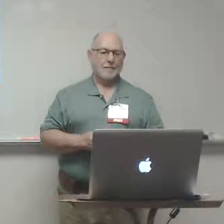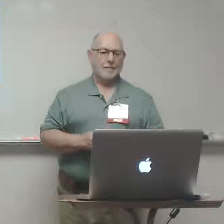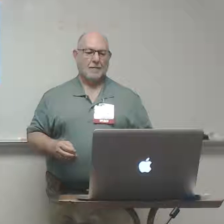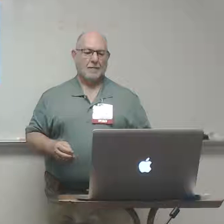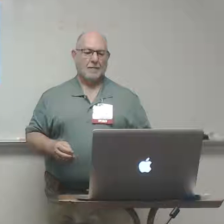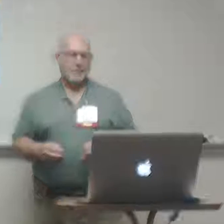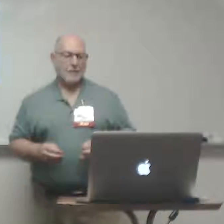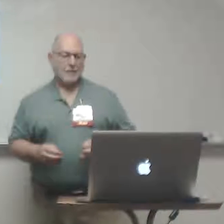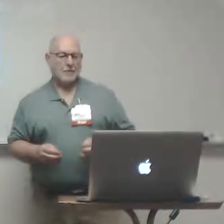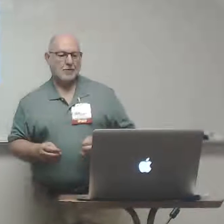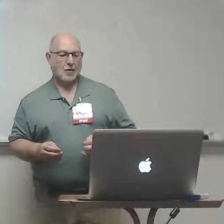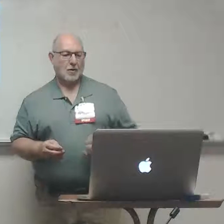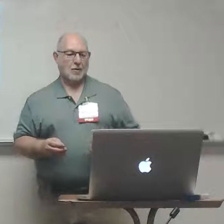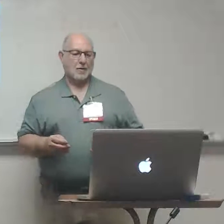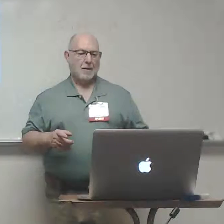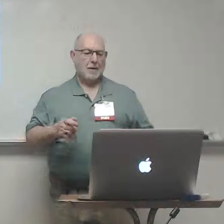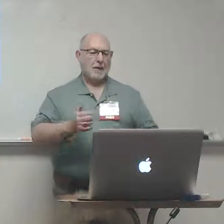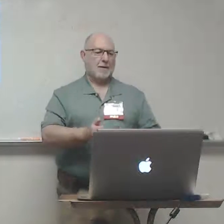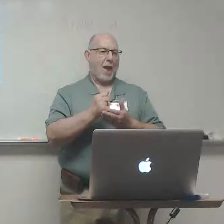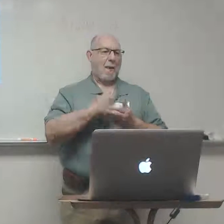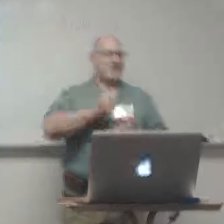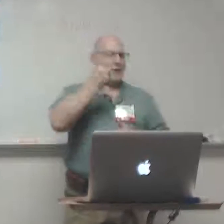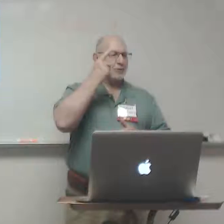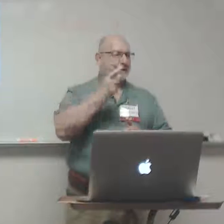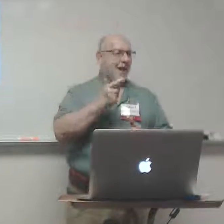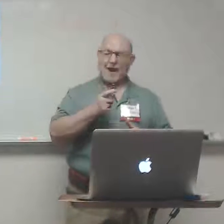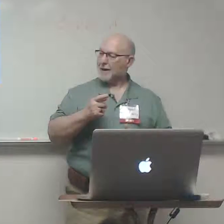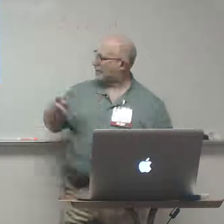it. So it's to help us understand.